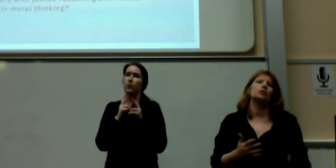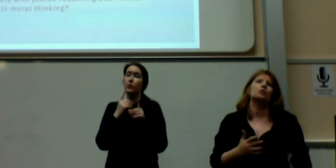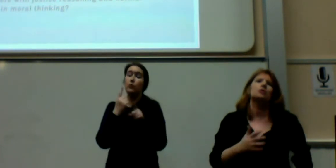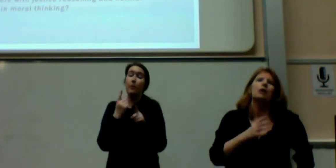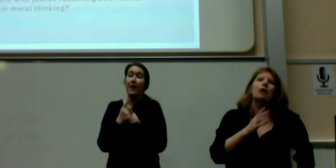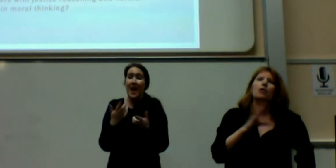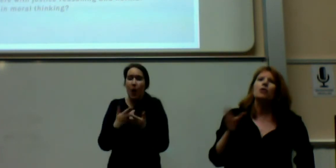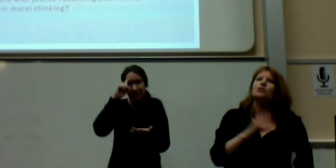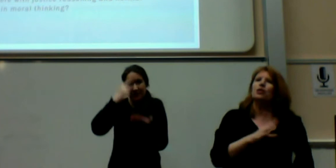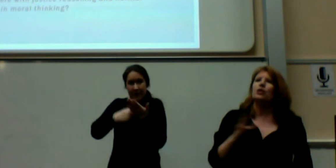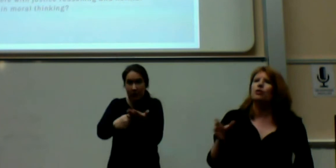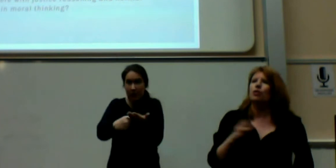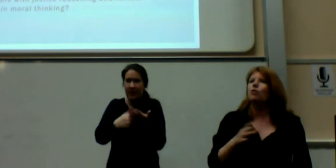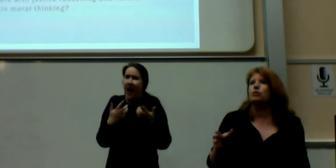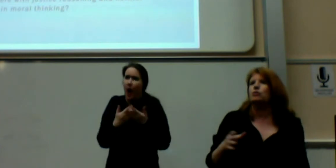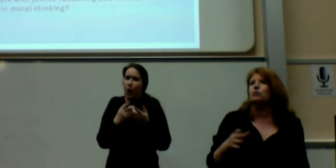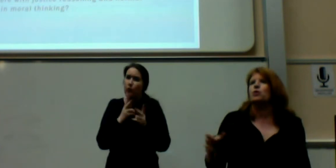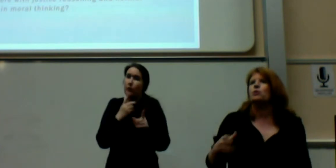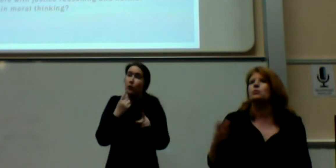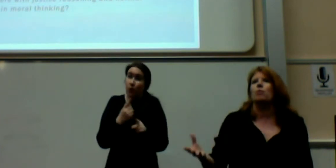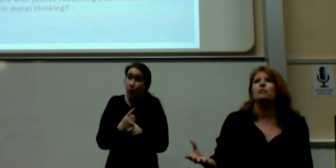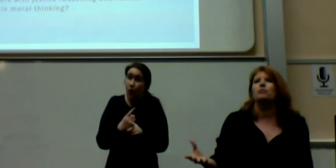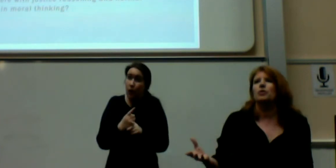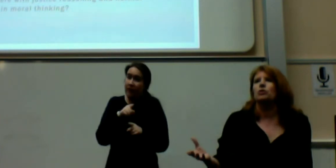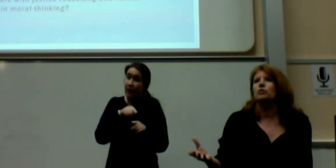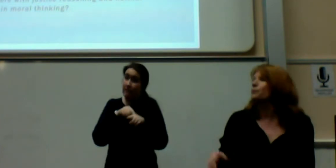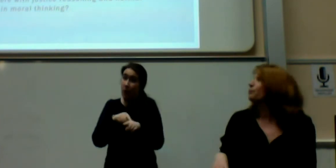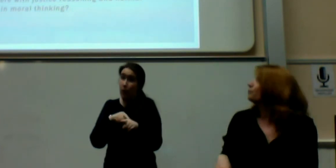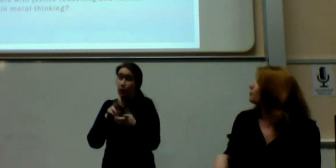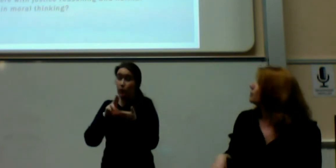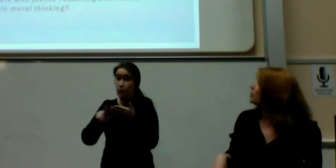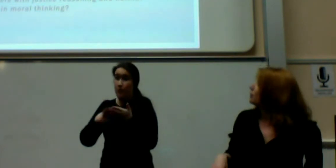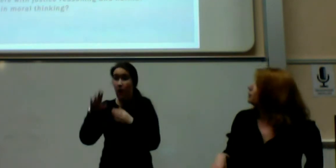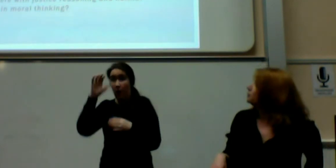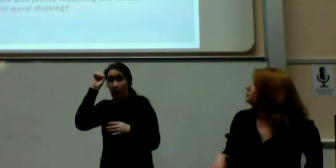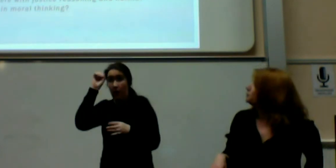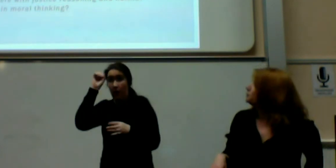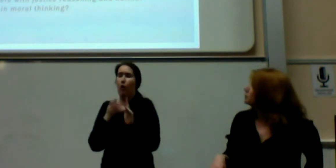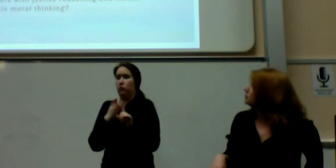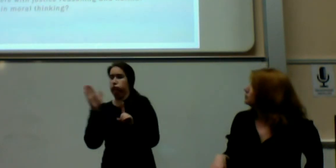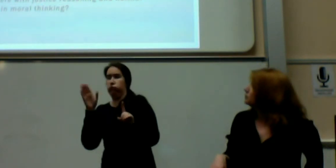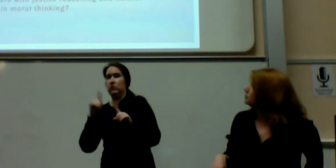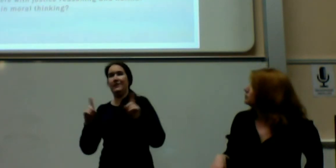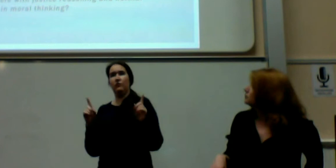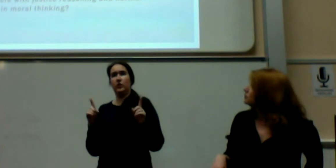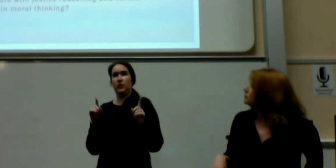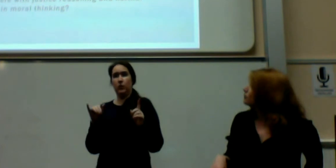ethical decisions, are those in accordance with those normative messages?